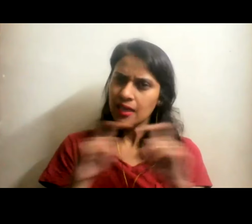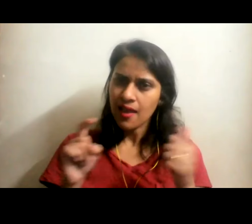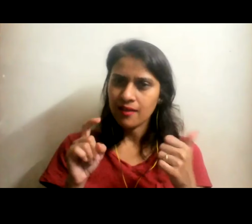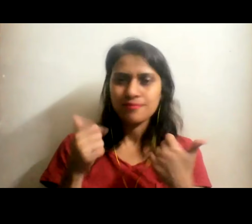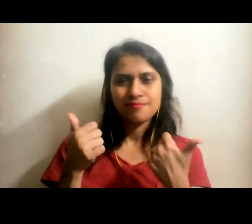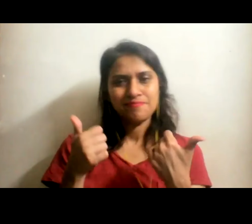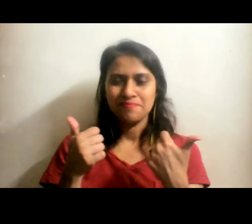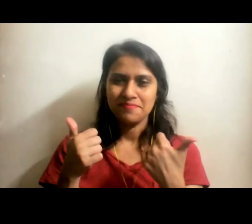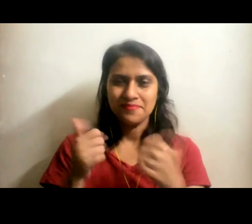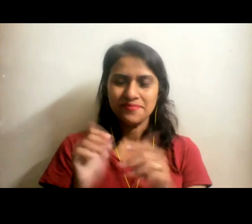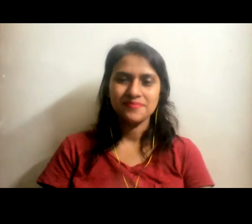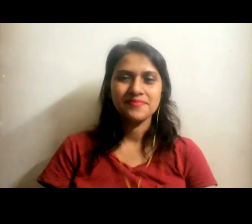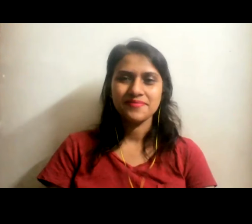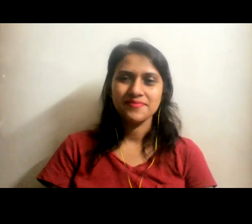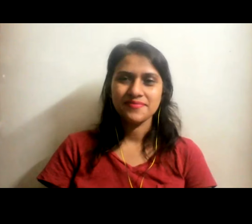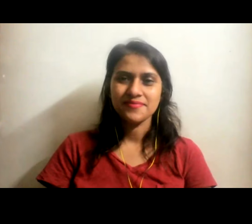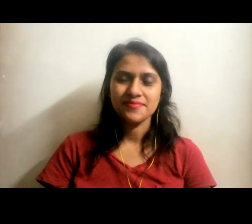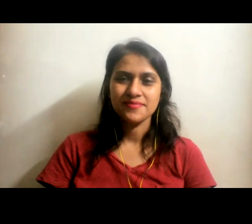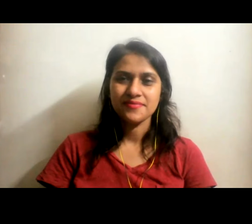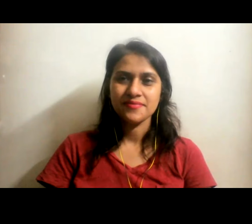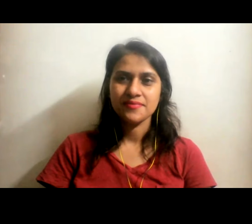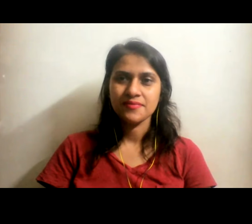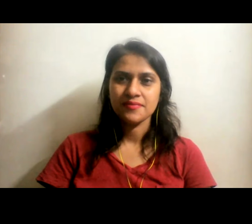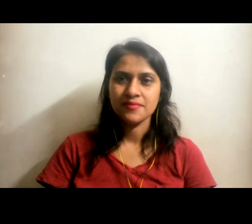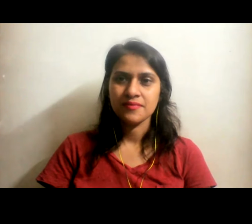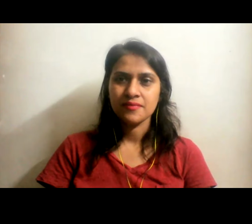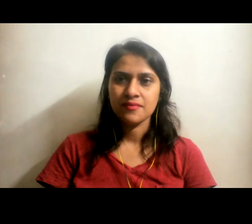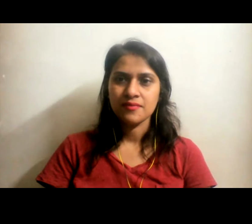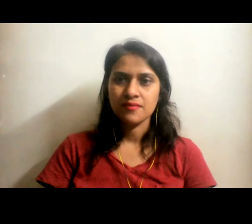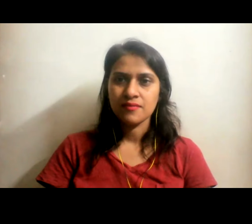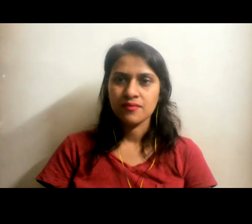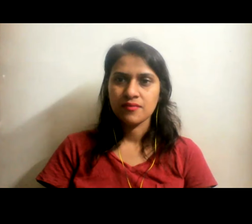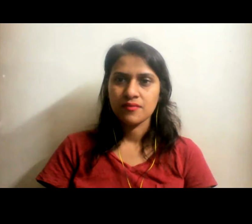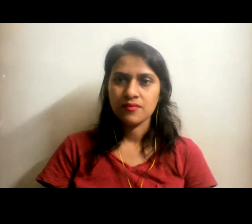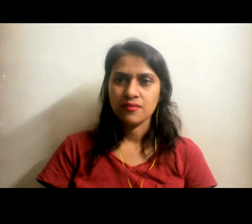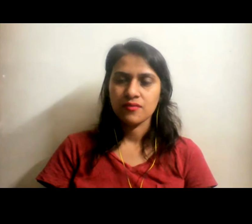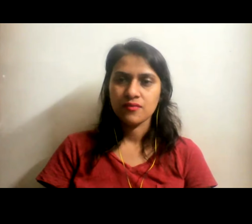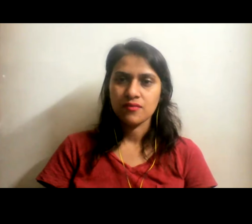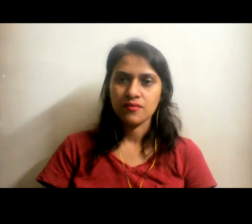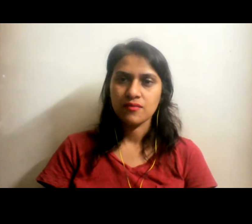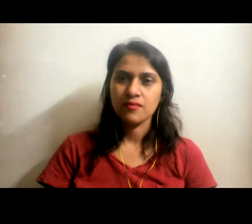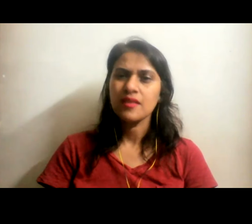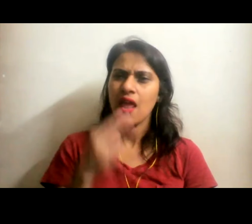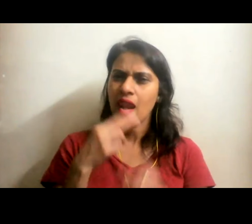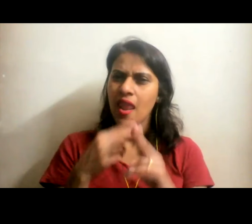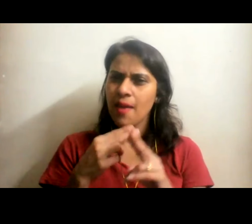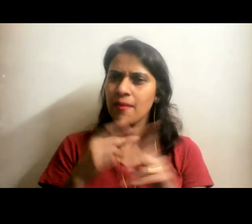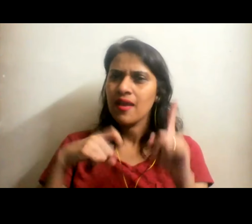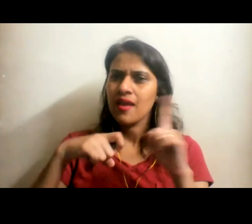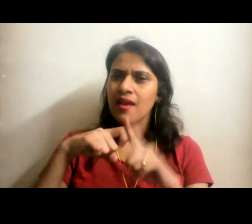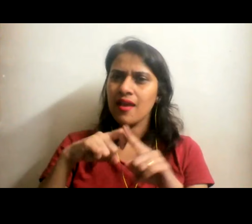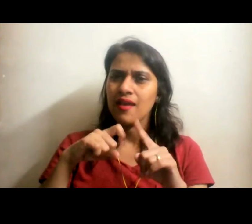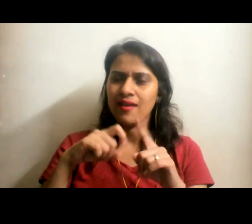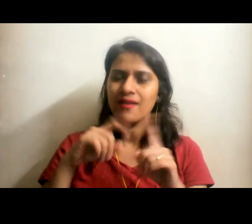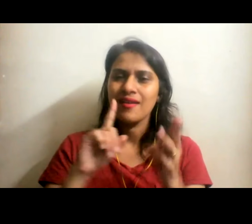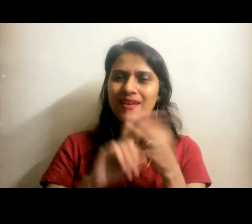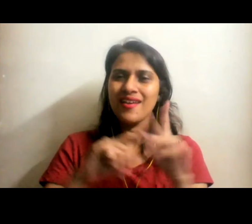ma'am. Okay. Ikramul, I hope I'm pronouncing your name correctly. I'm sorry. Yes, ma'am,